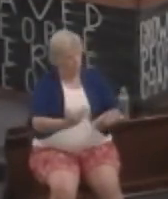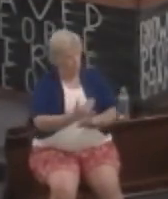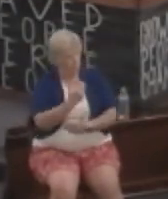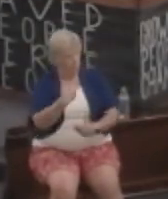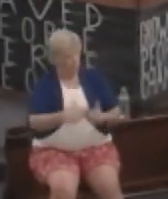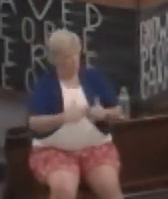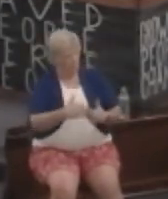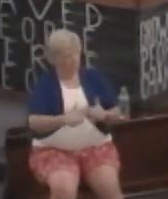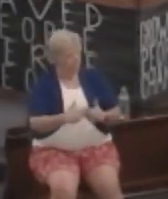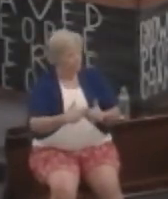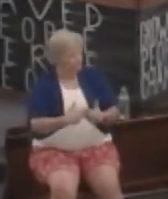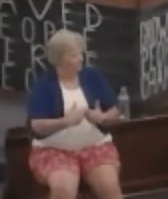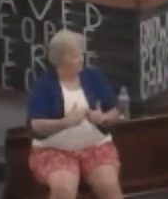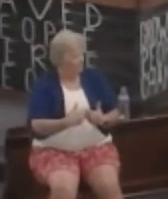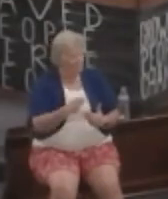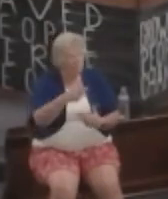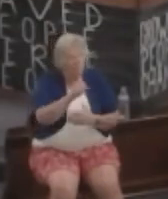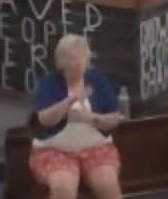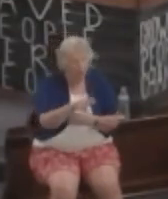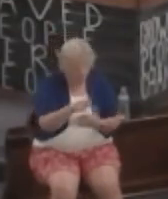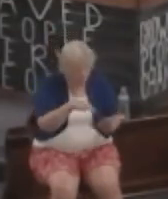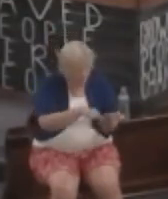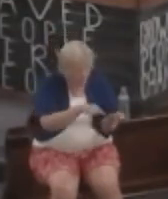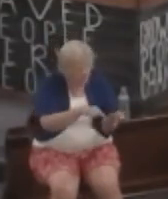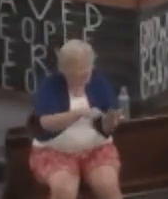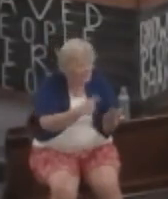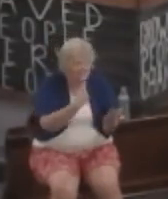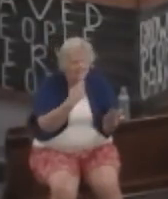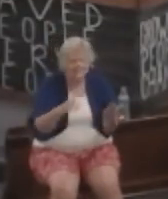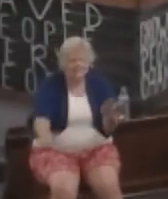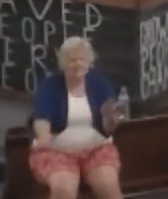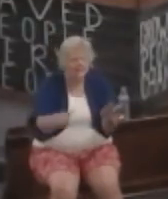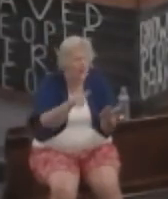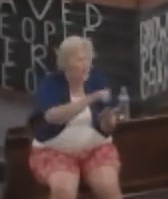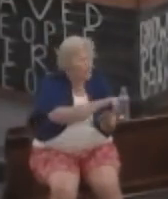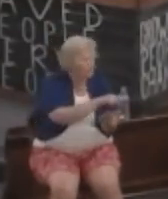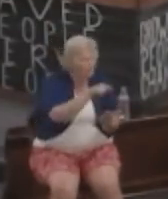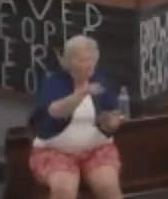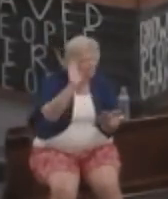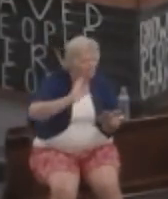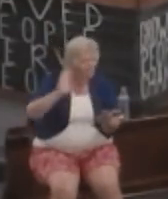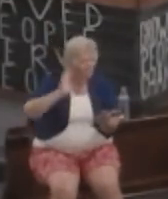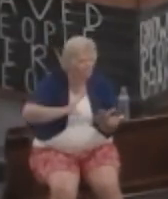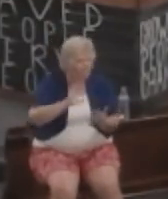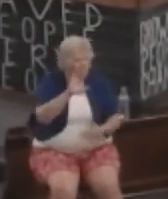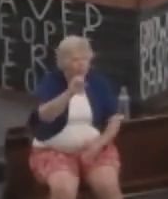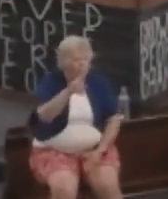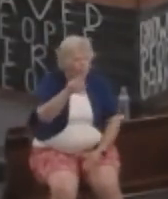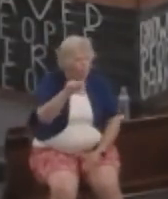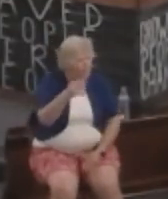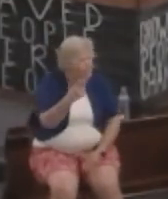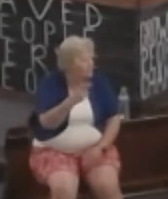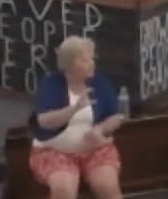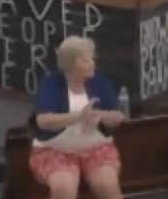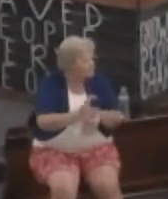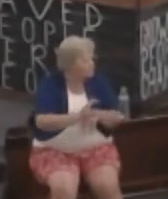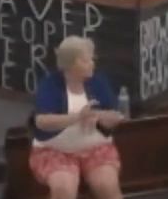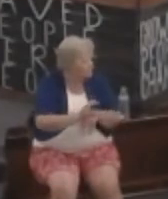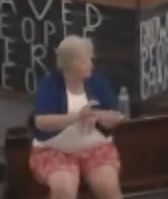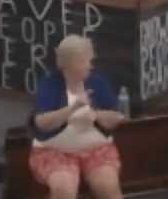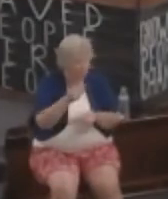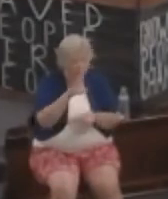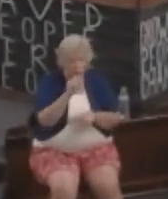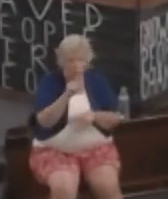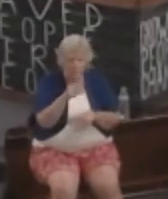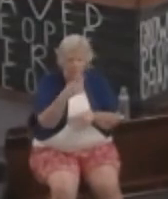we just invented. But Paul addresses this very problem to the Corinthian church, 1 Corinthians 3, 1